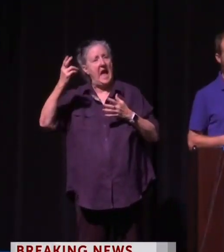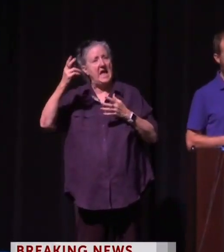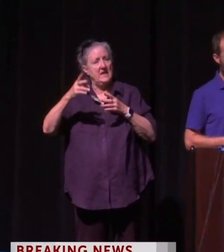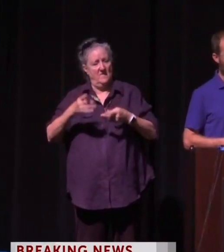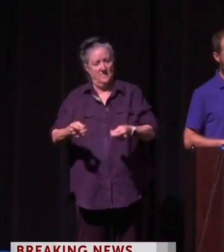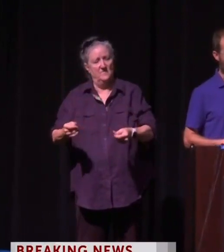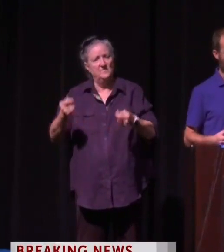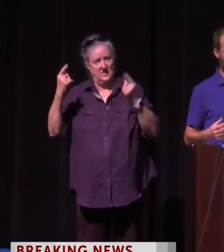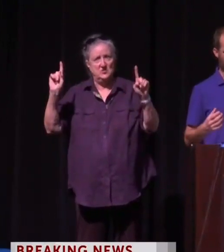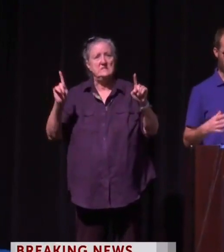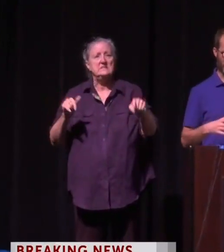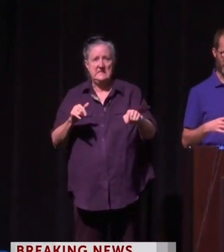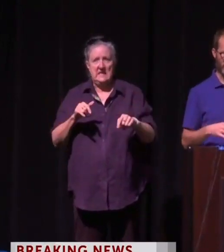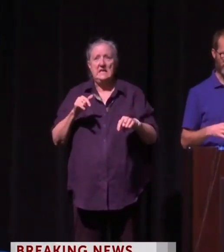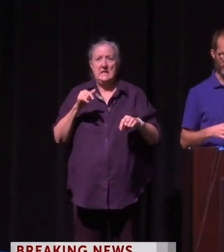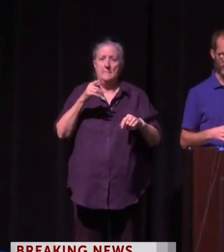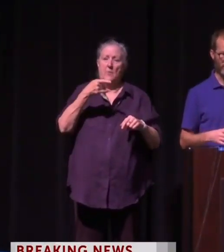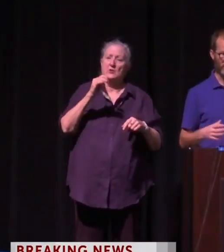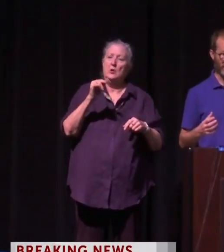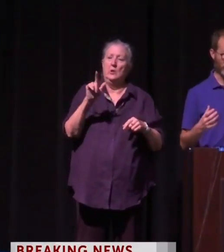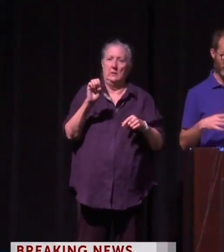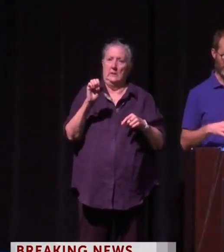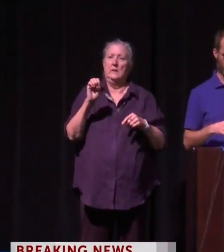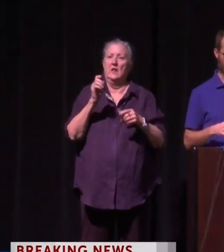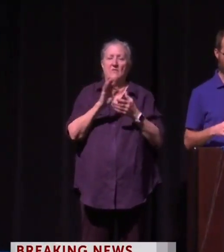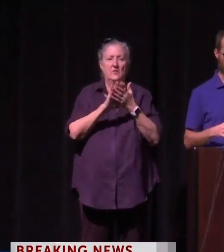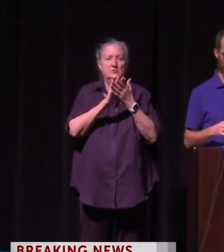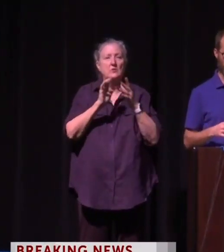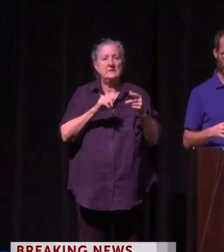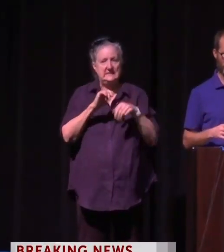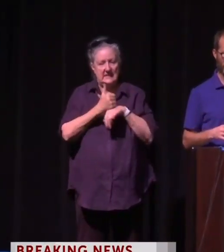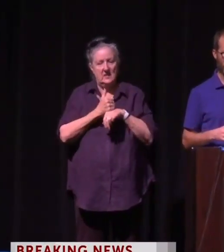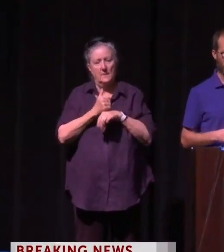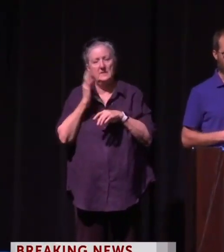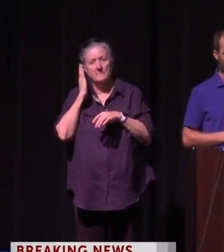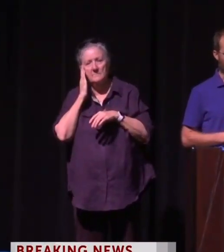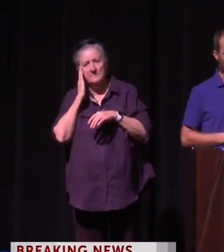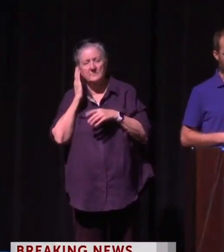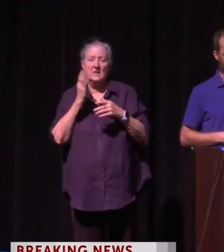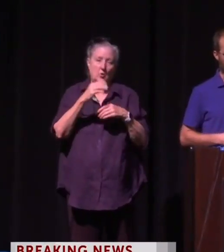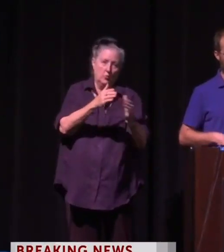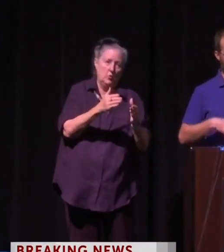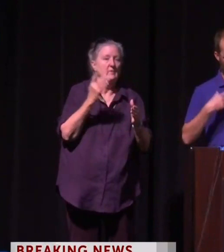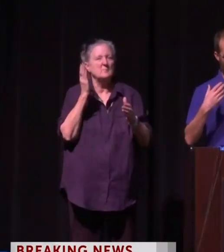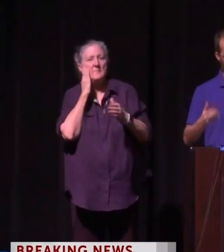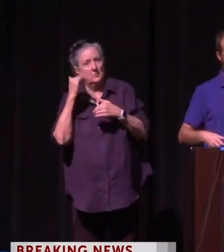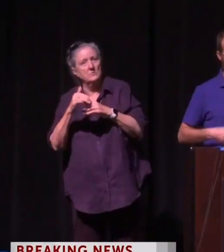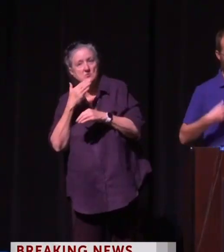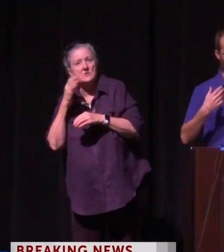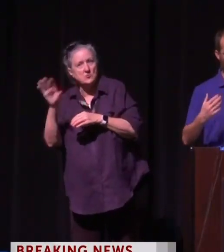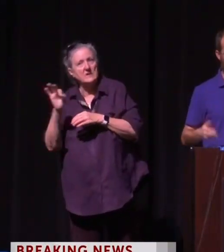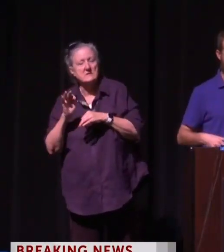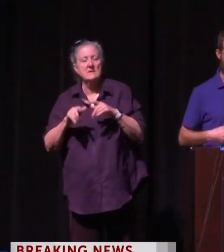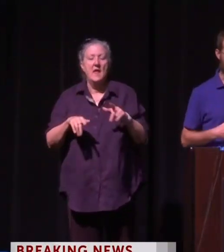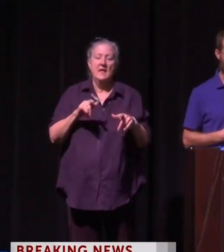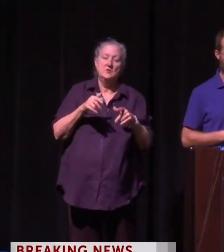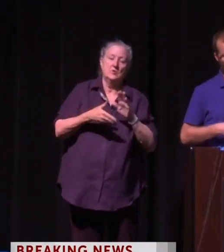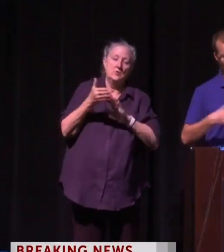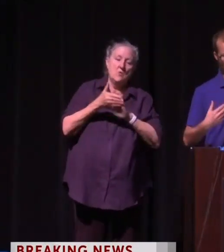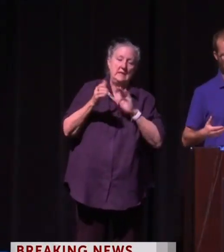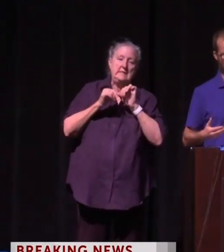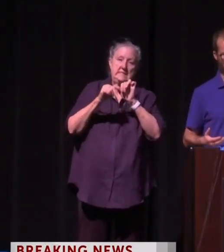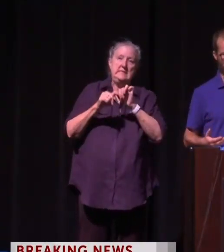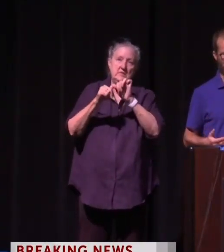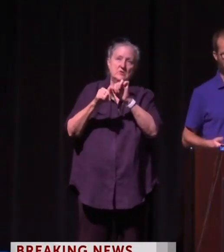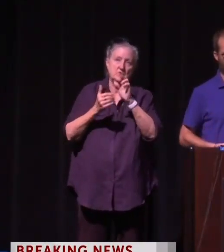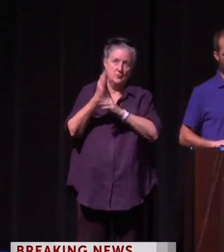particle filter. Set that up in a room. Your bedroom's a really good option, and you can run that filter